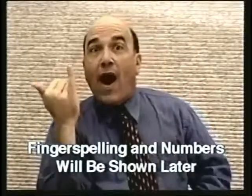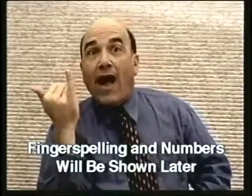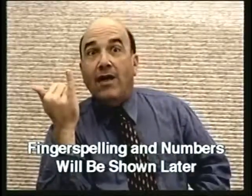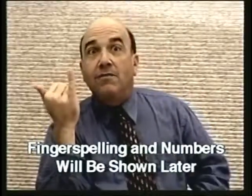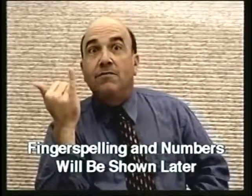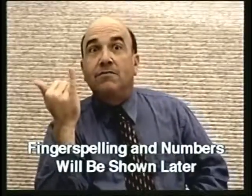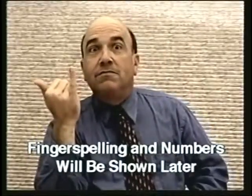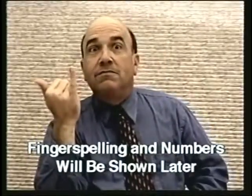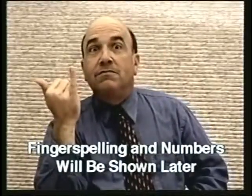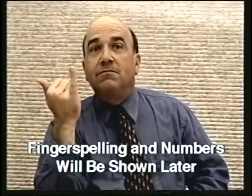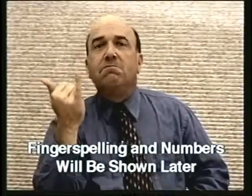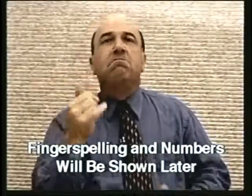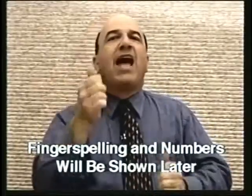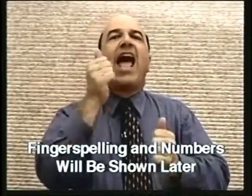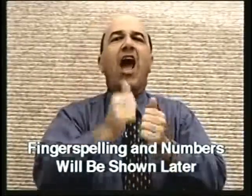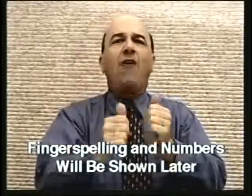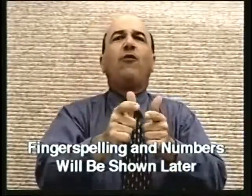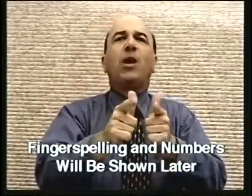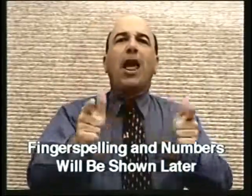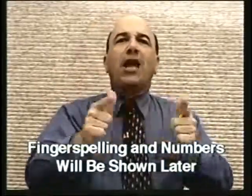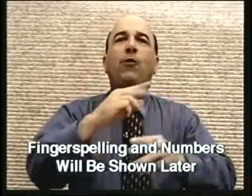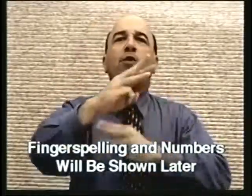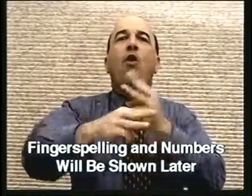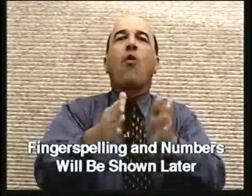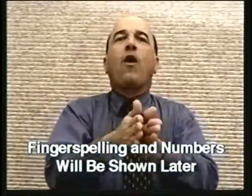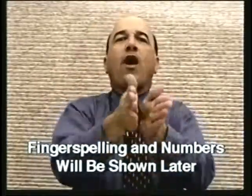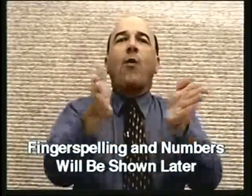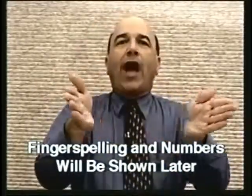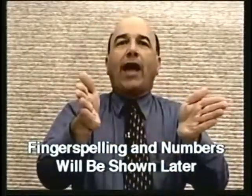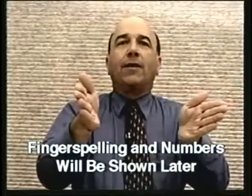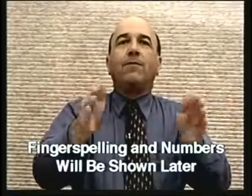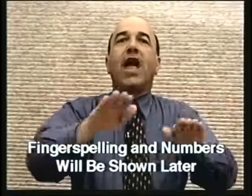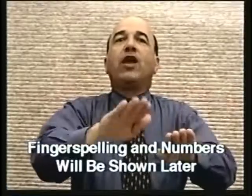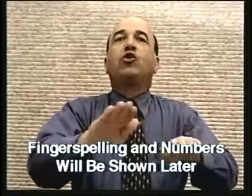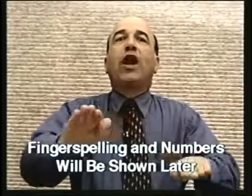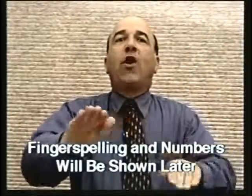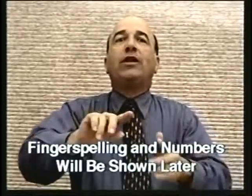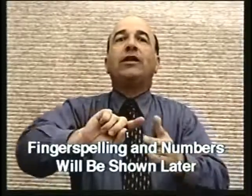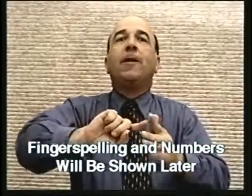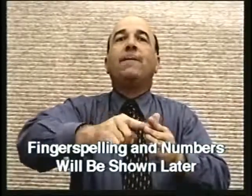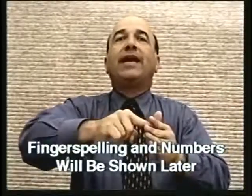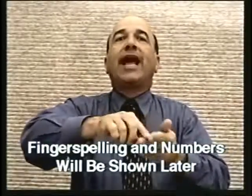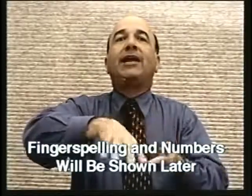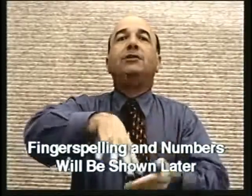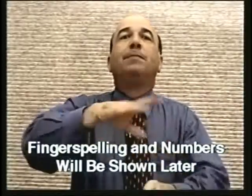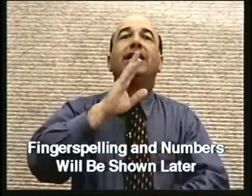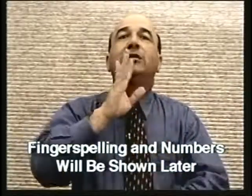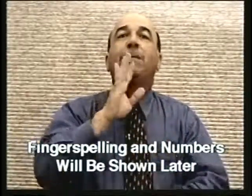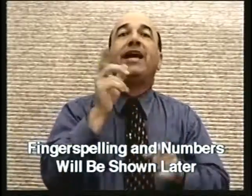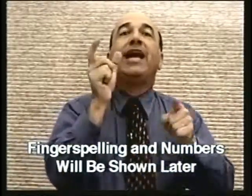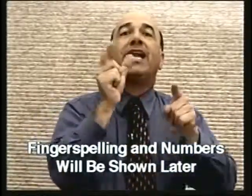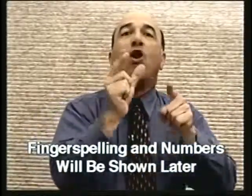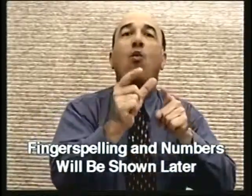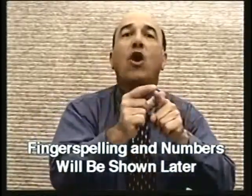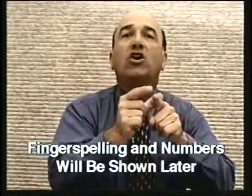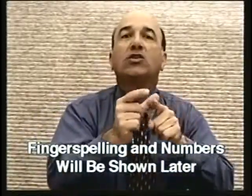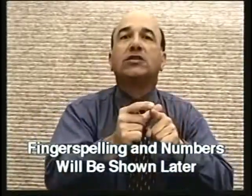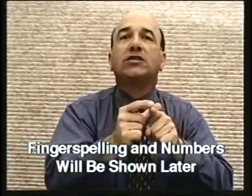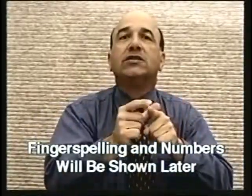Why? Every language worldwide, children begin by speaking a word.